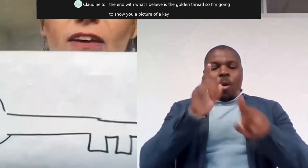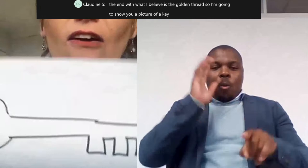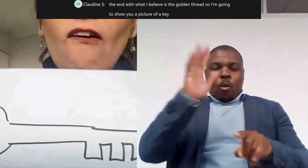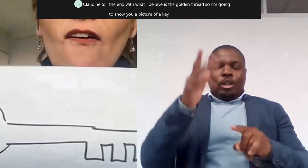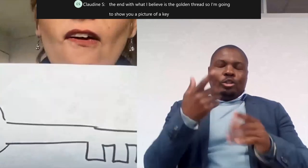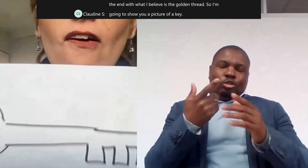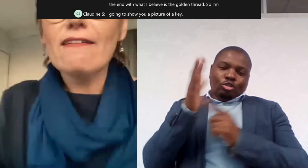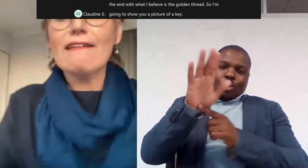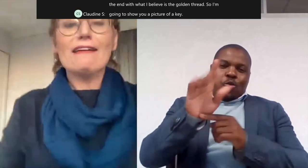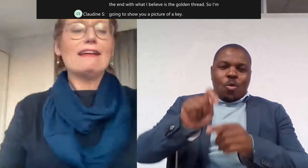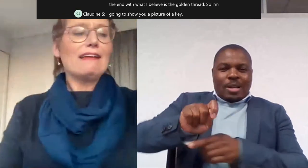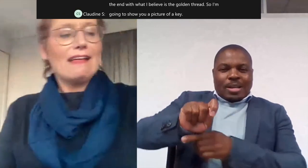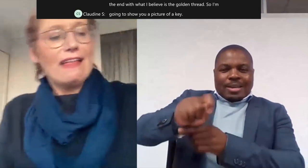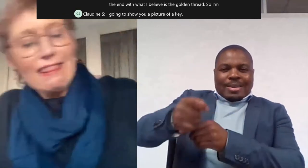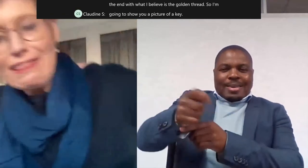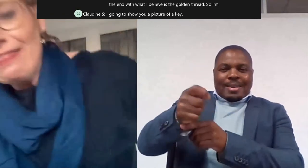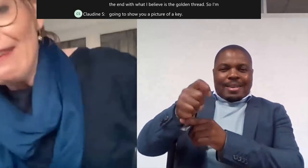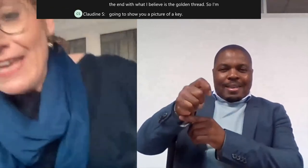key.